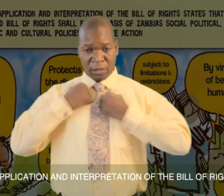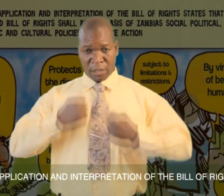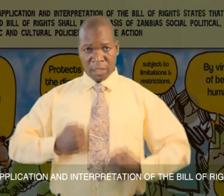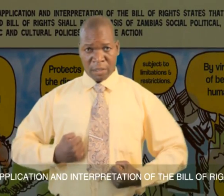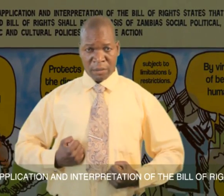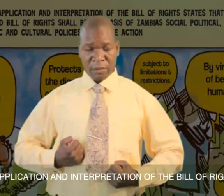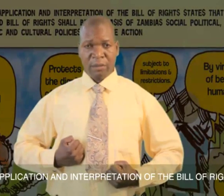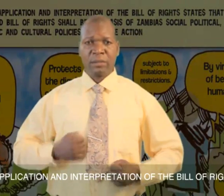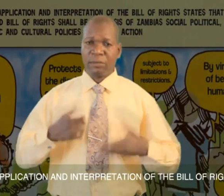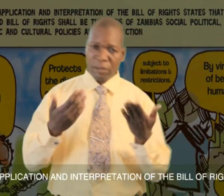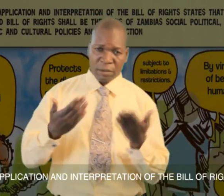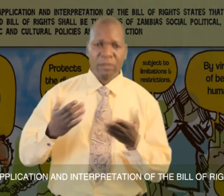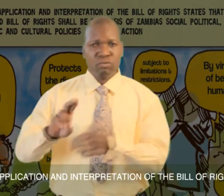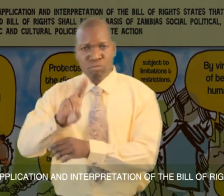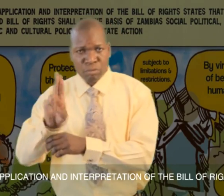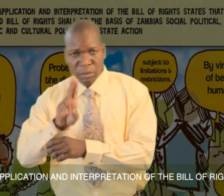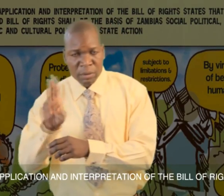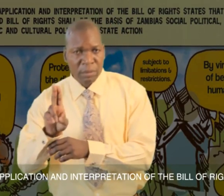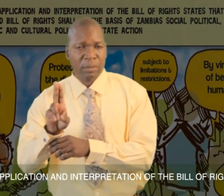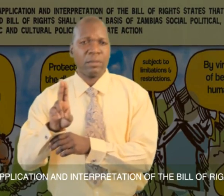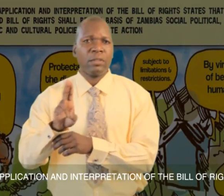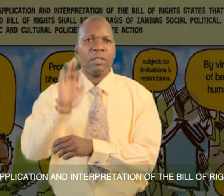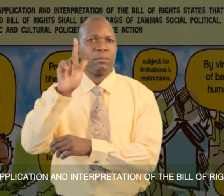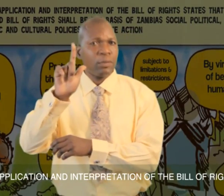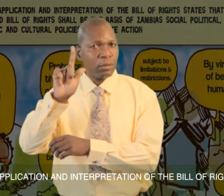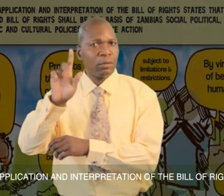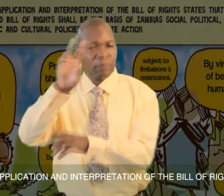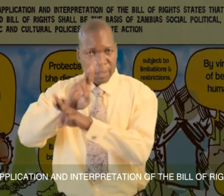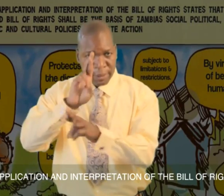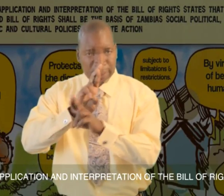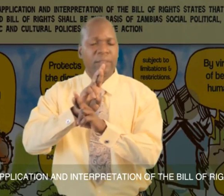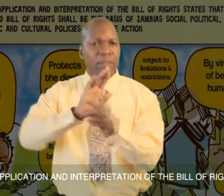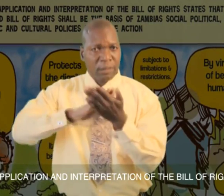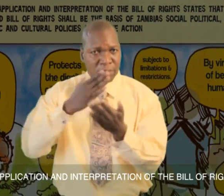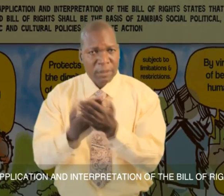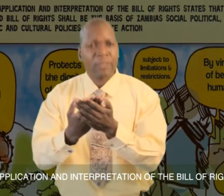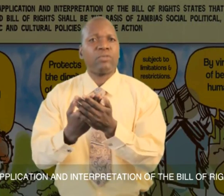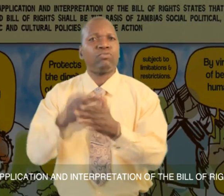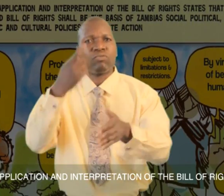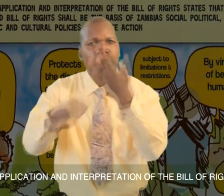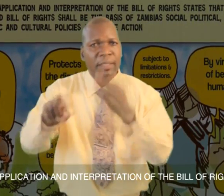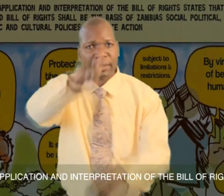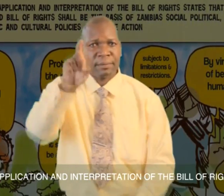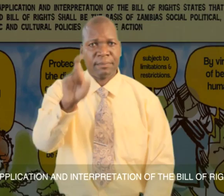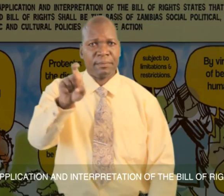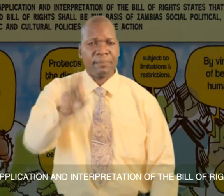What is status, application, and interpretation of the Bill of Rights?